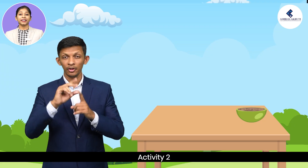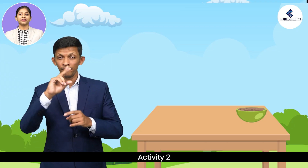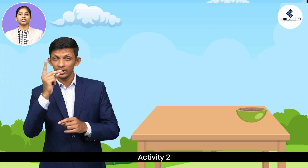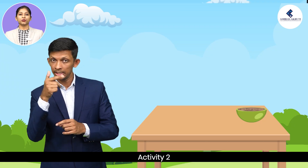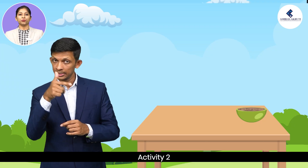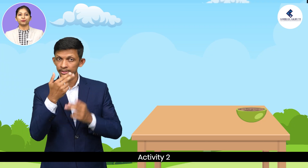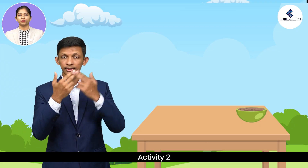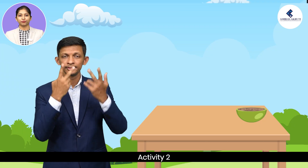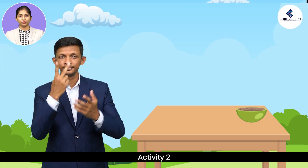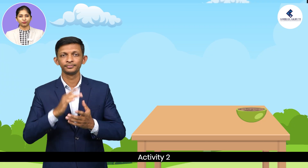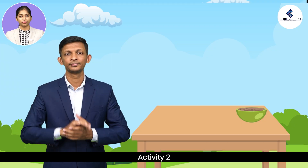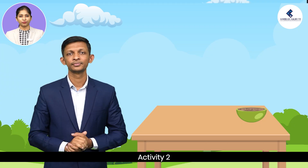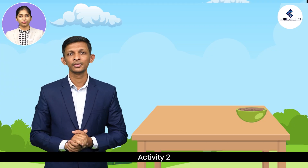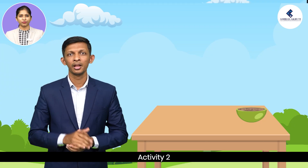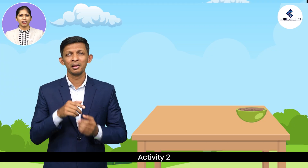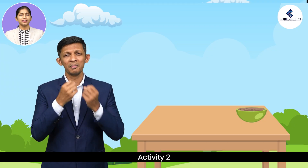Activity 2.